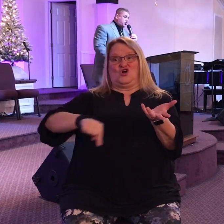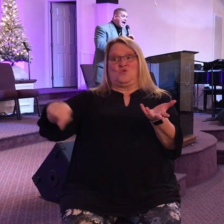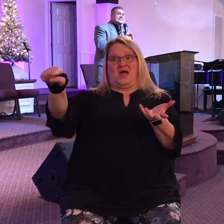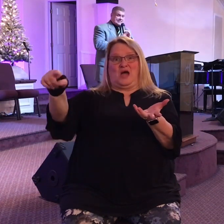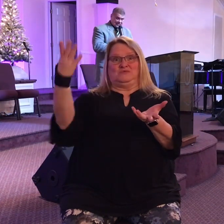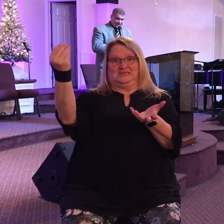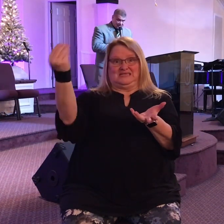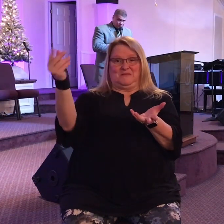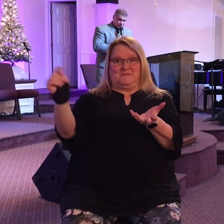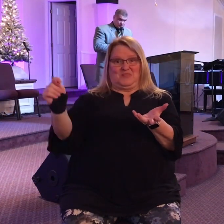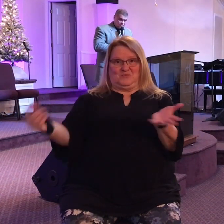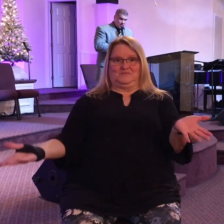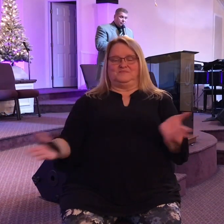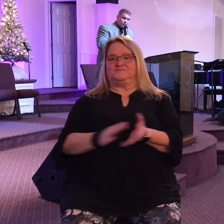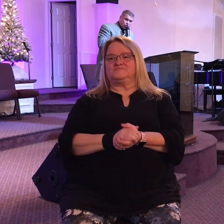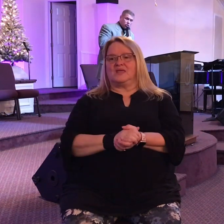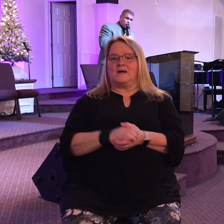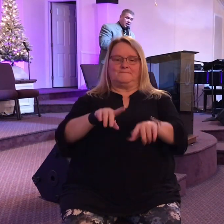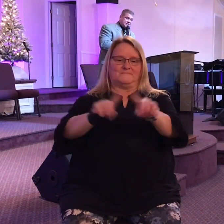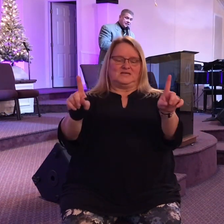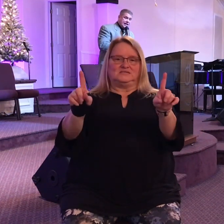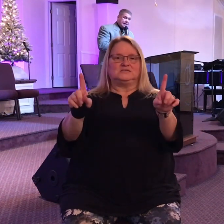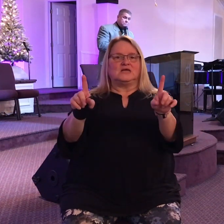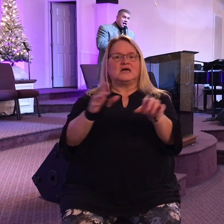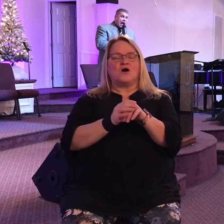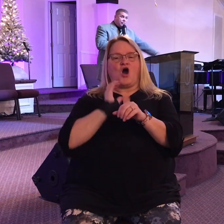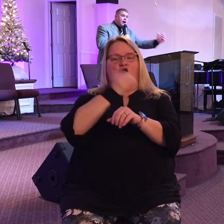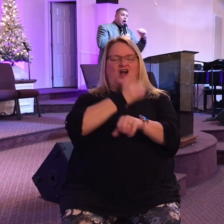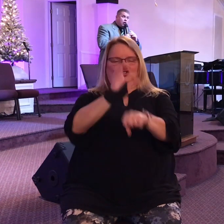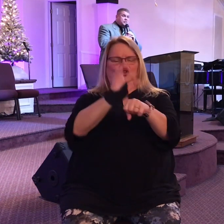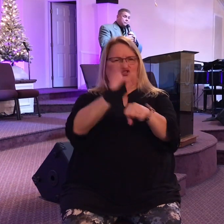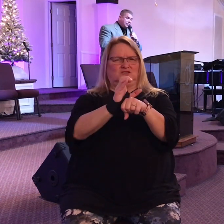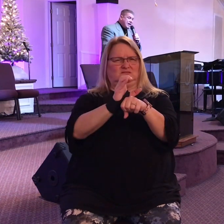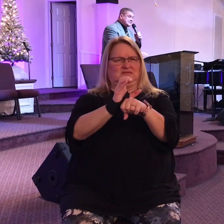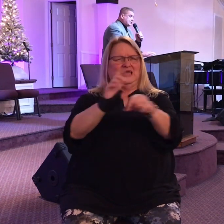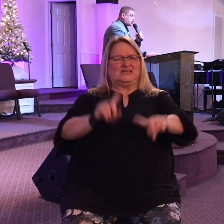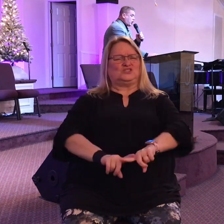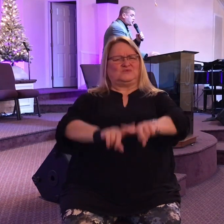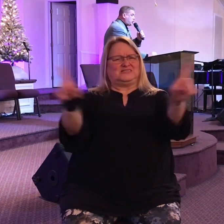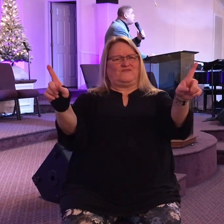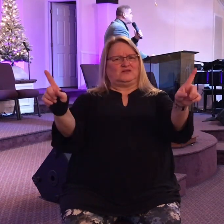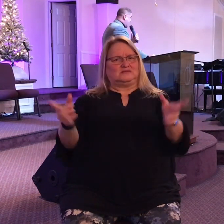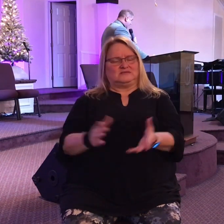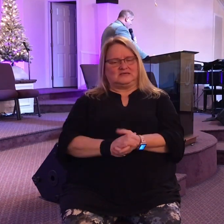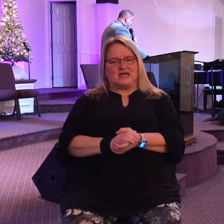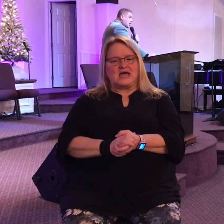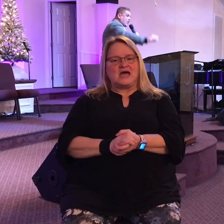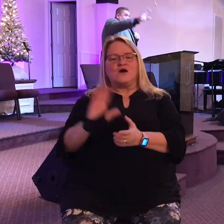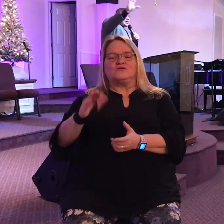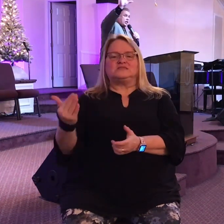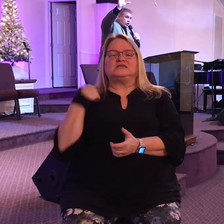looked drastically different than the church does today. And there are some things that the church used to